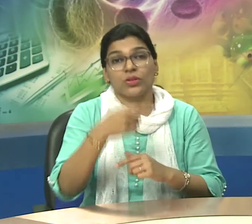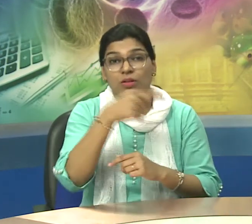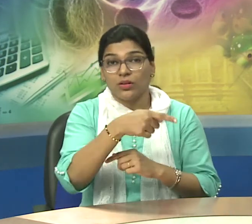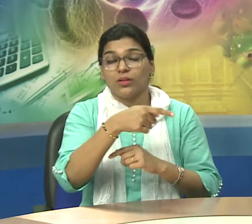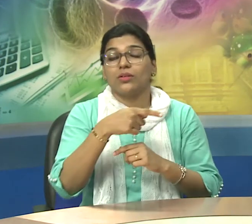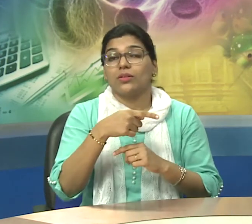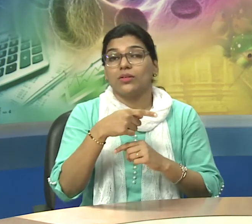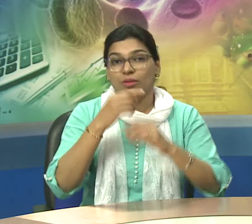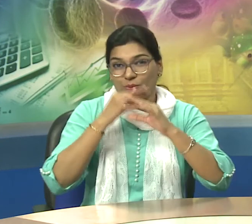After